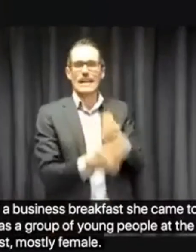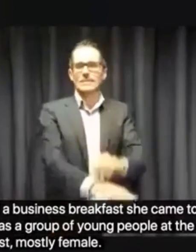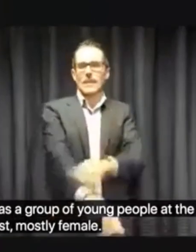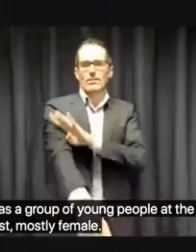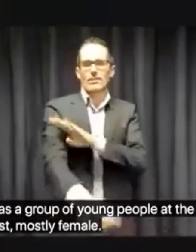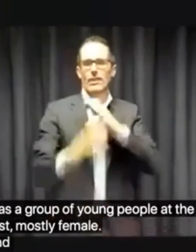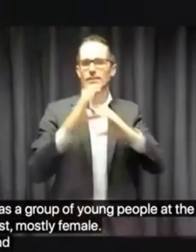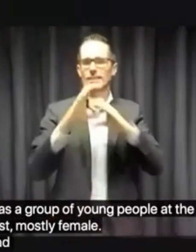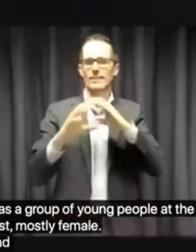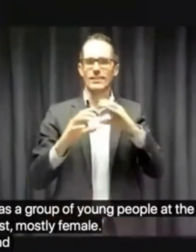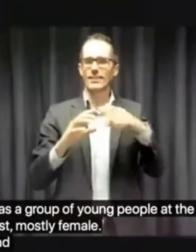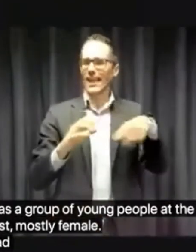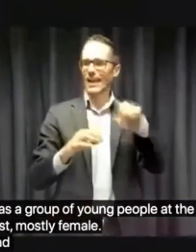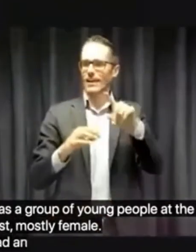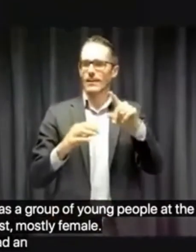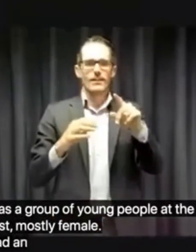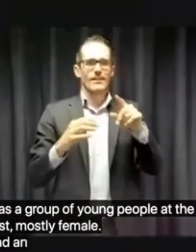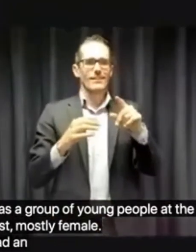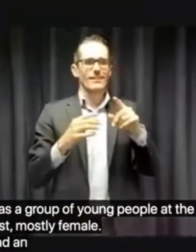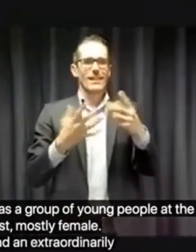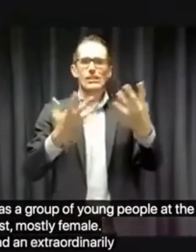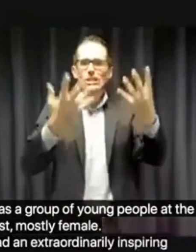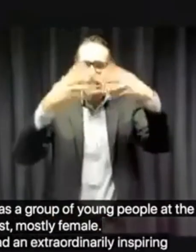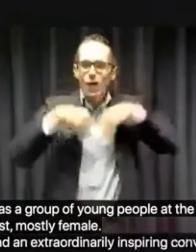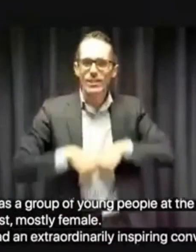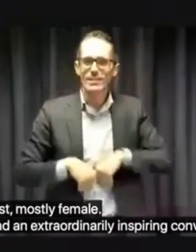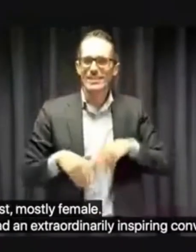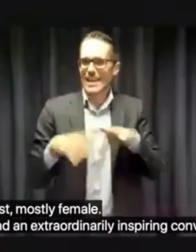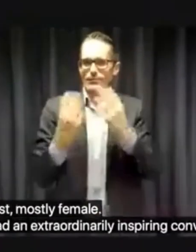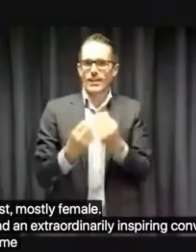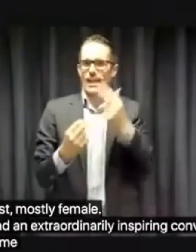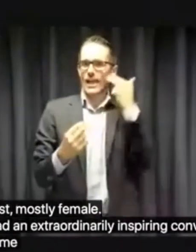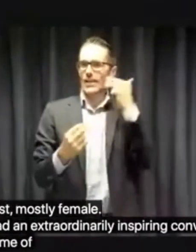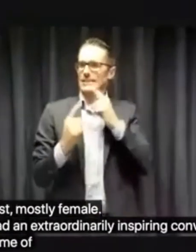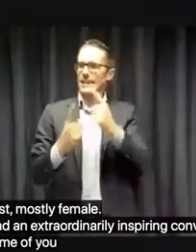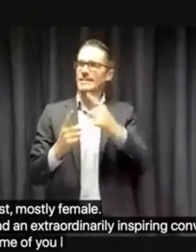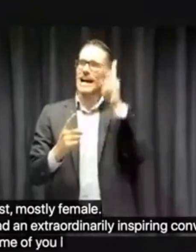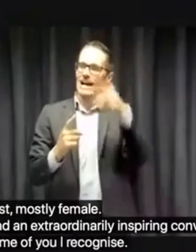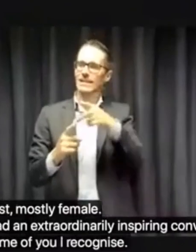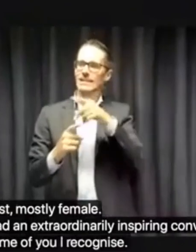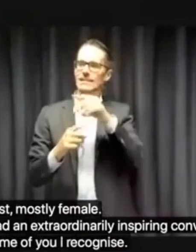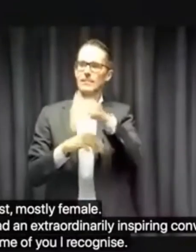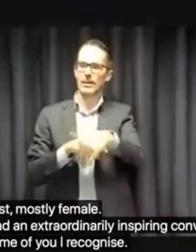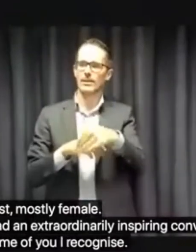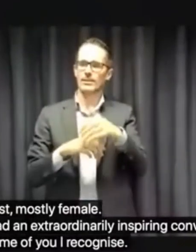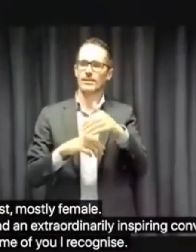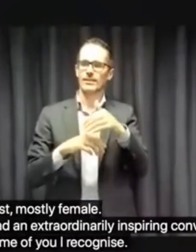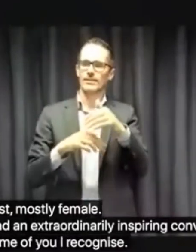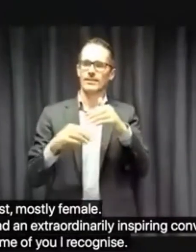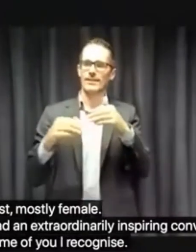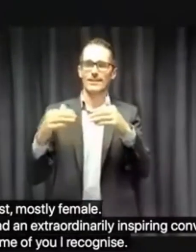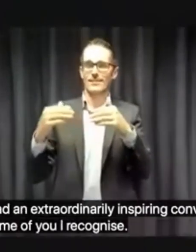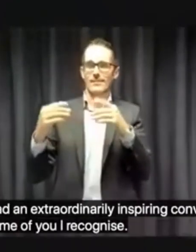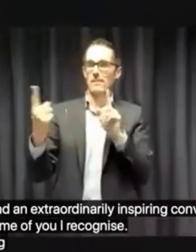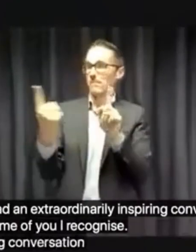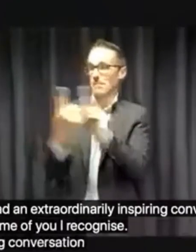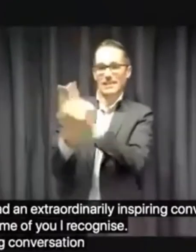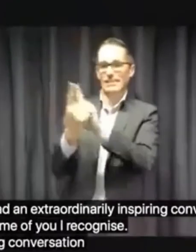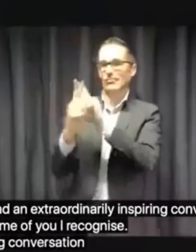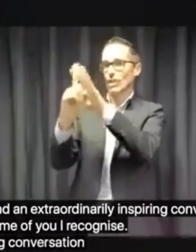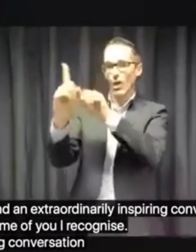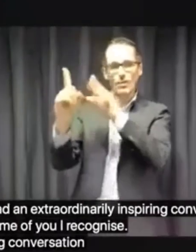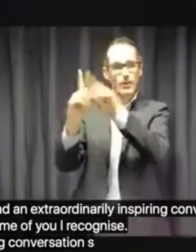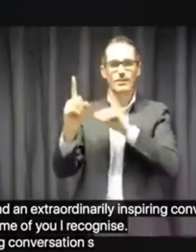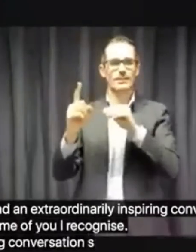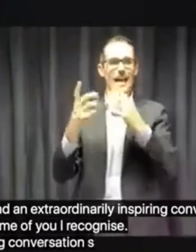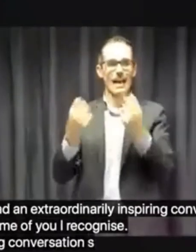you are recognised, but an inspiring conversation where they were totally immersed in everything that Heather said as a deaf person from Gallaudet University